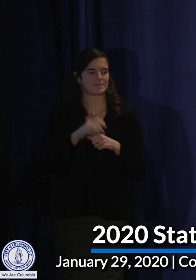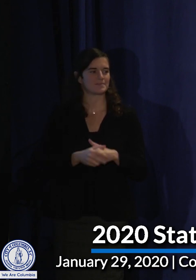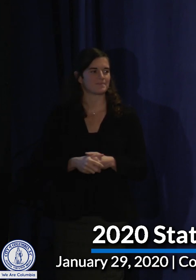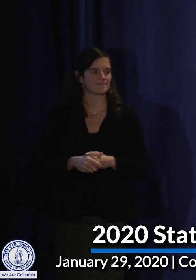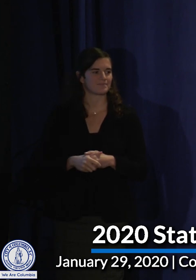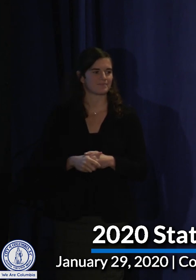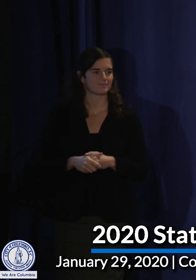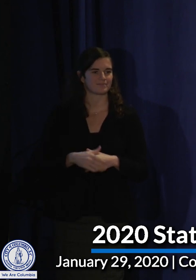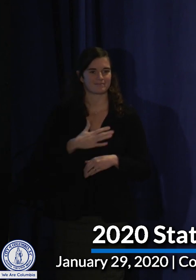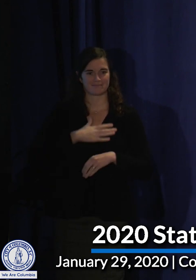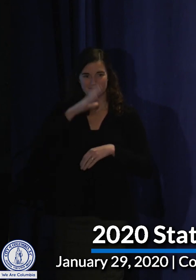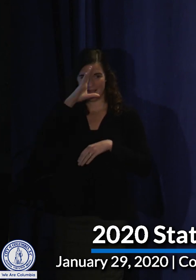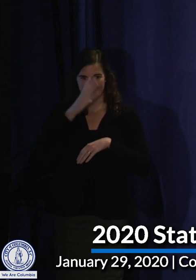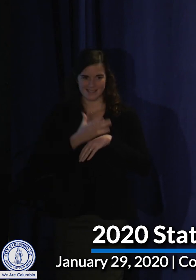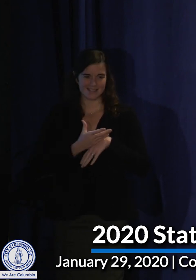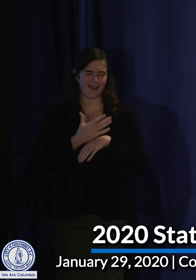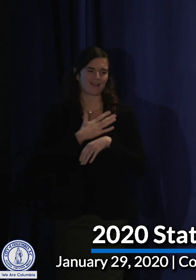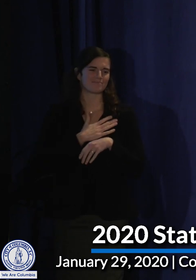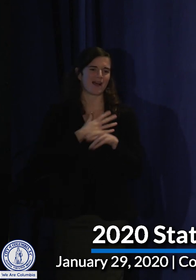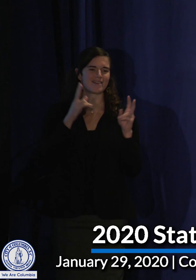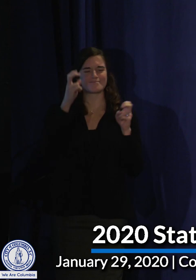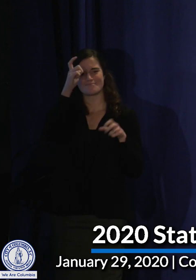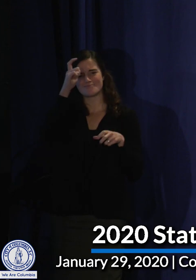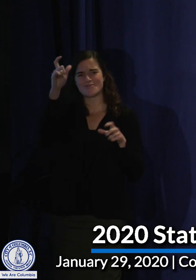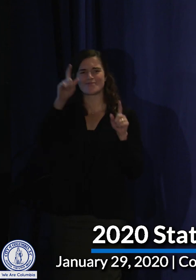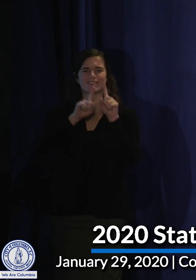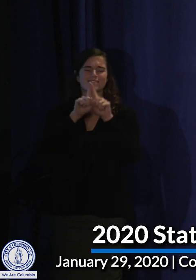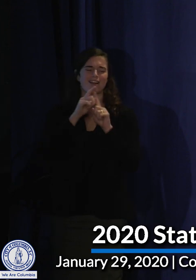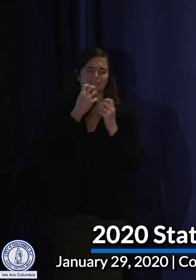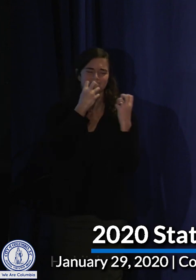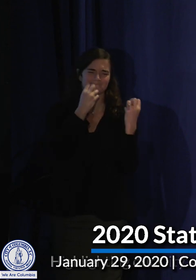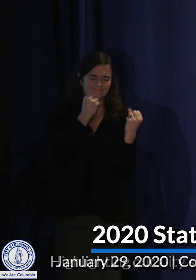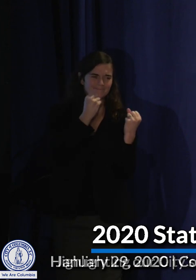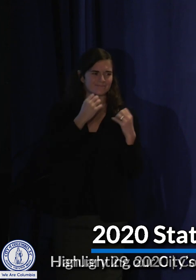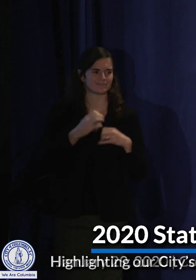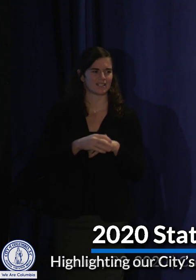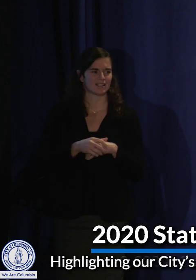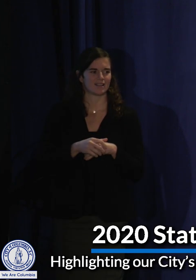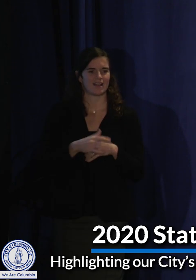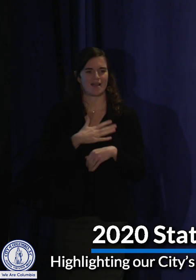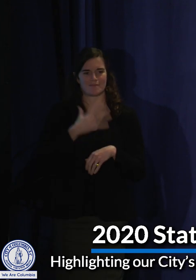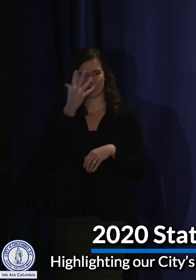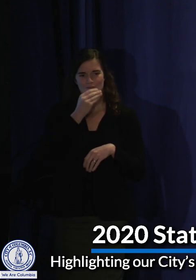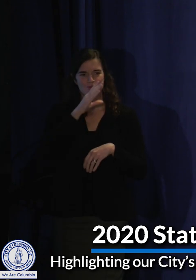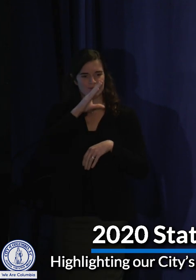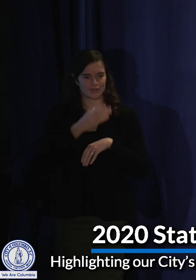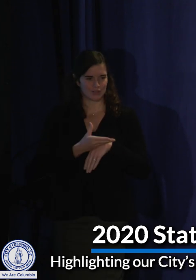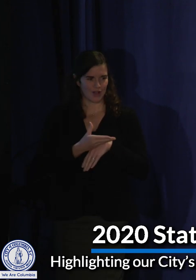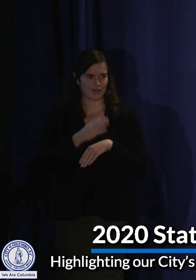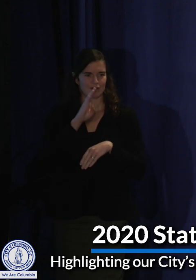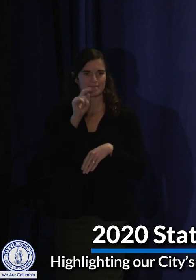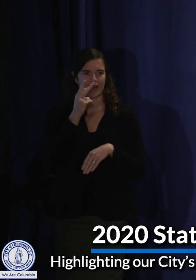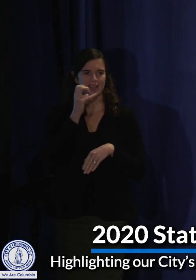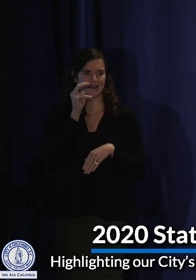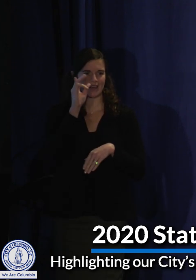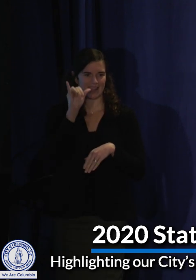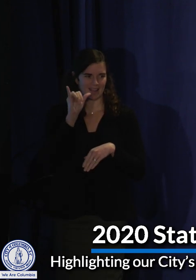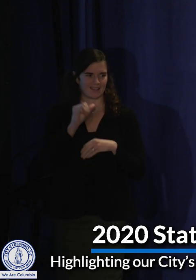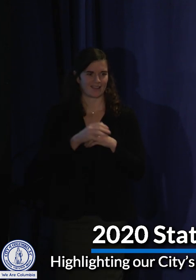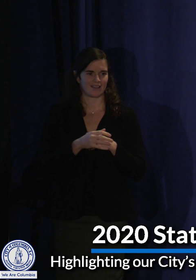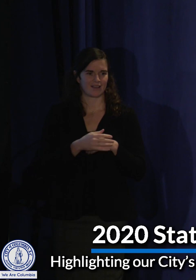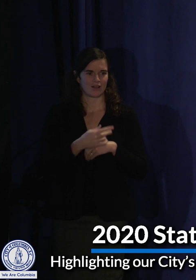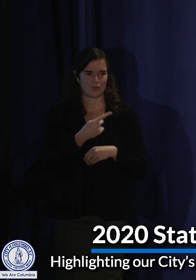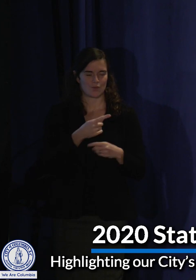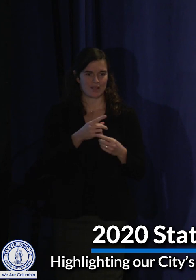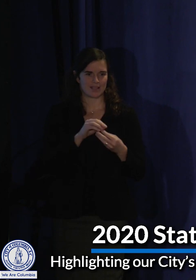My sun, my moon, my stars, DeAndre, and my beautiful daughter, Bethany. We had a debate